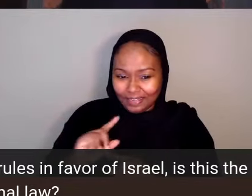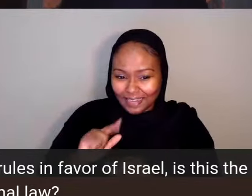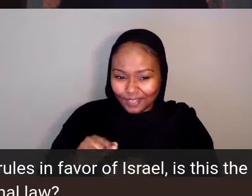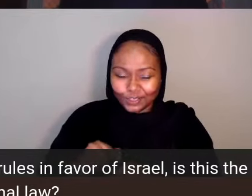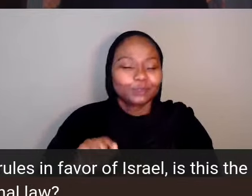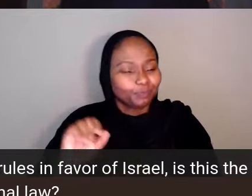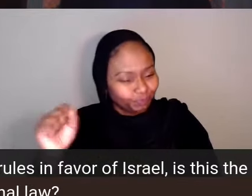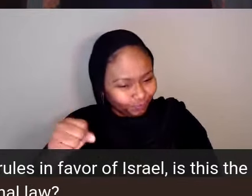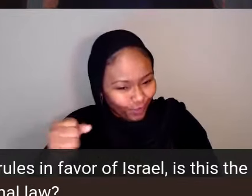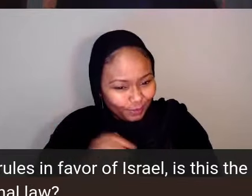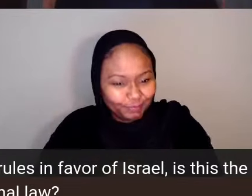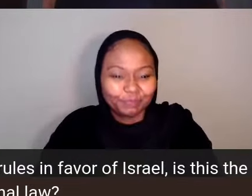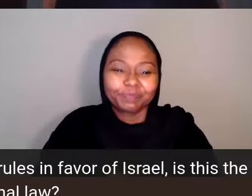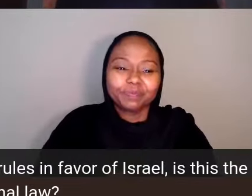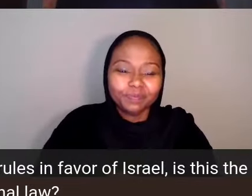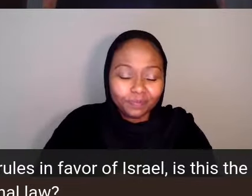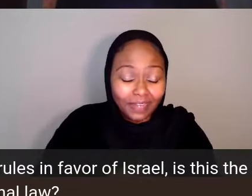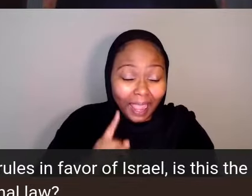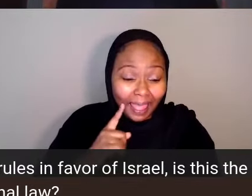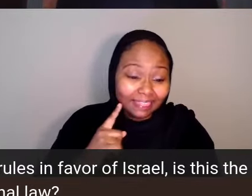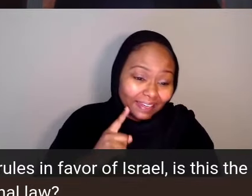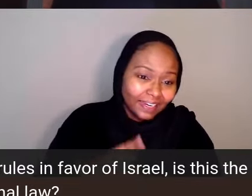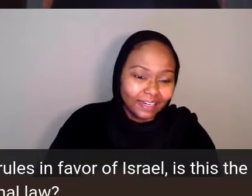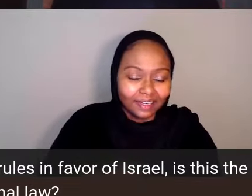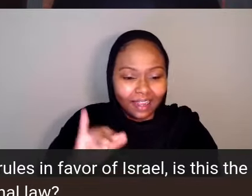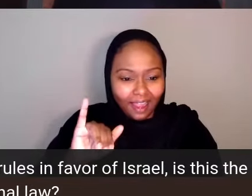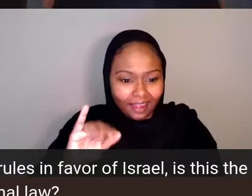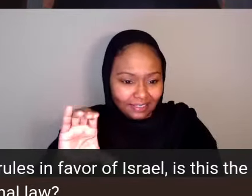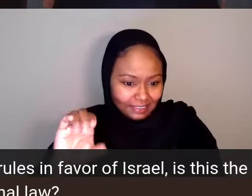Look, I think first and foremost, the ICJ